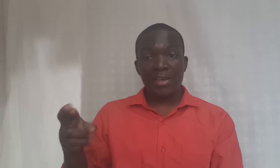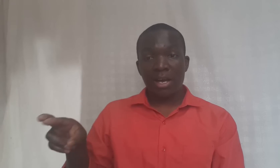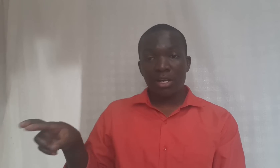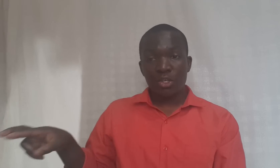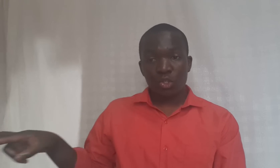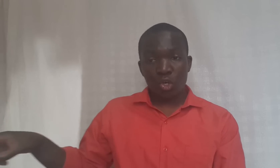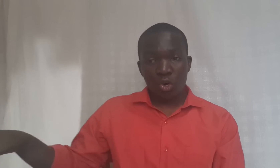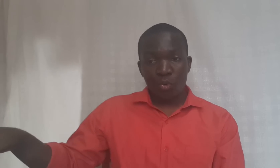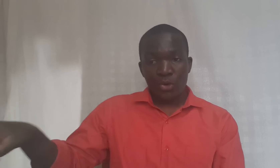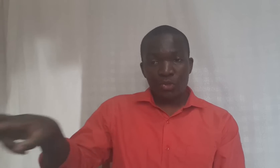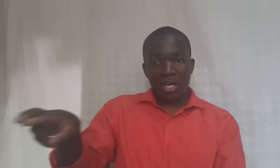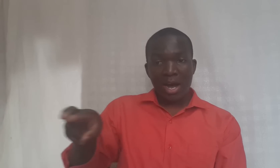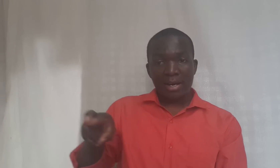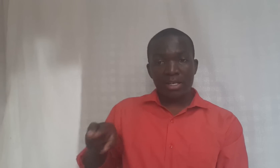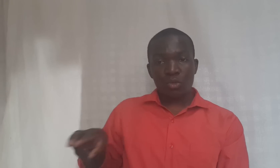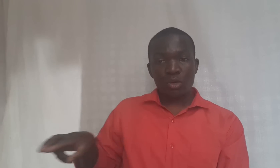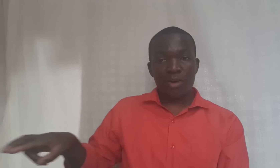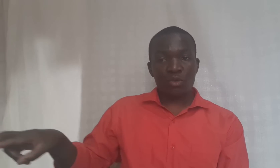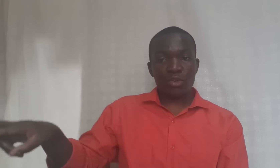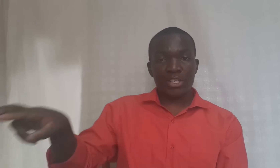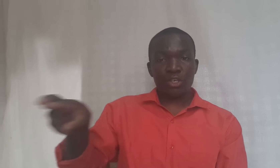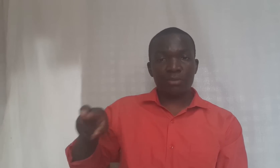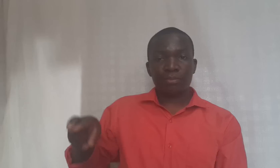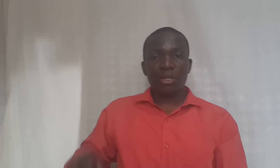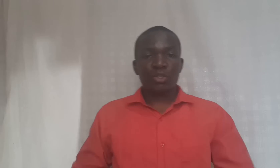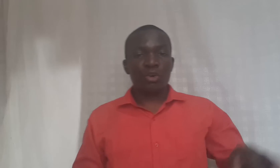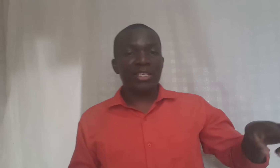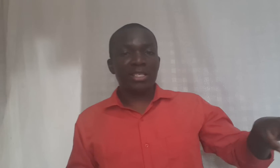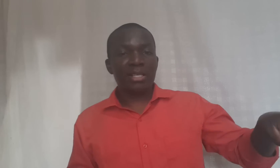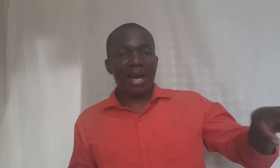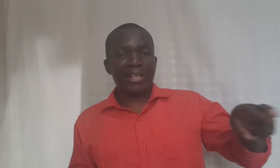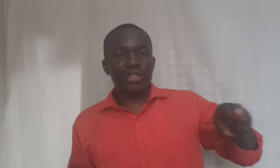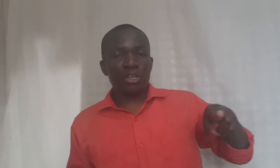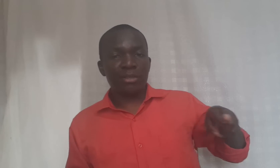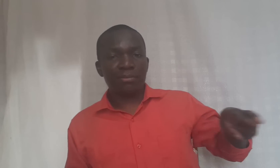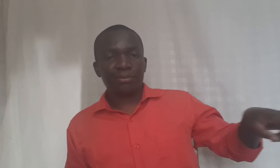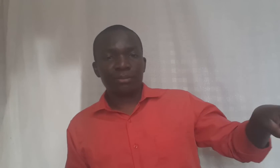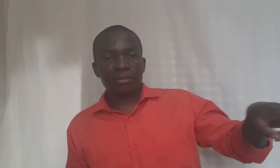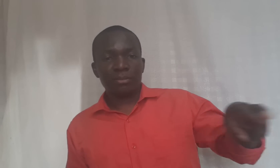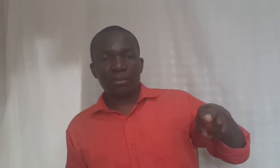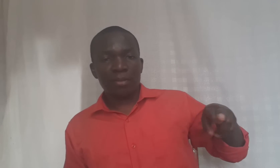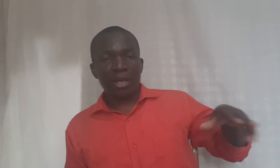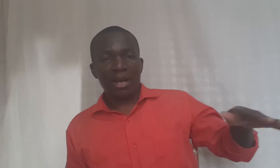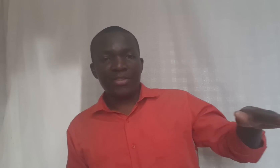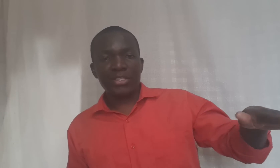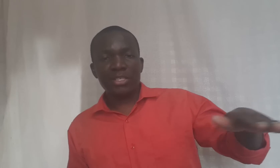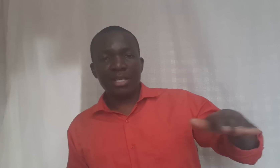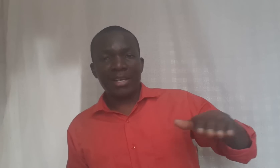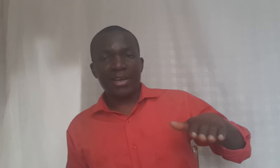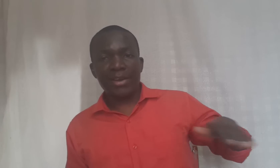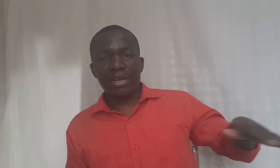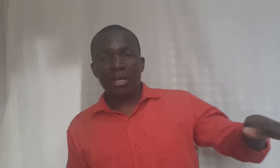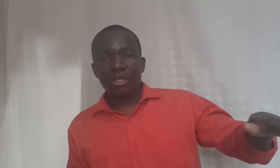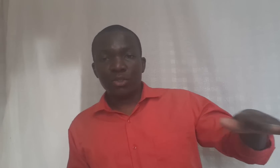area, so we use R to refer to region. So this is a region and this is an area. So this is